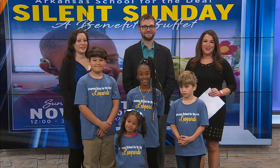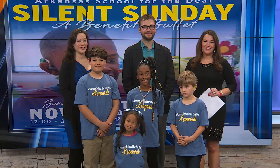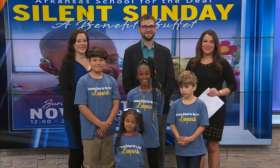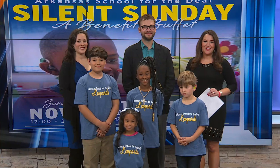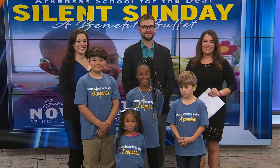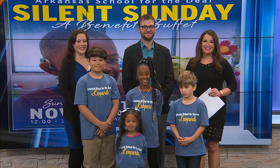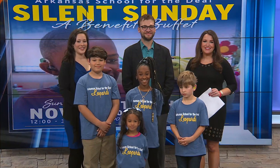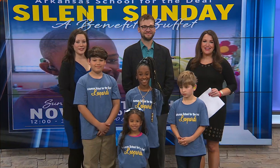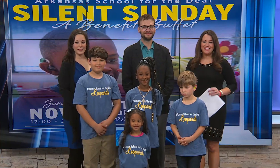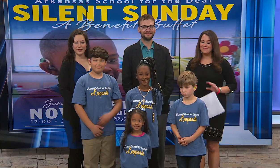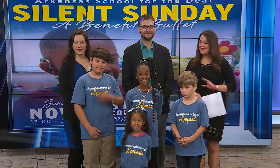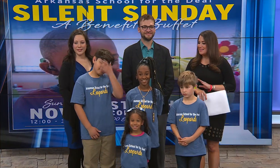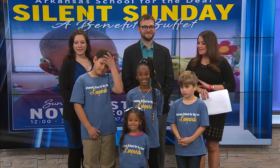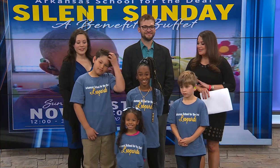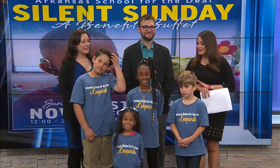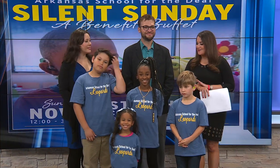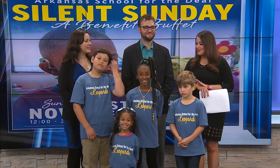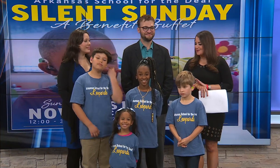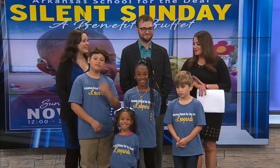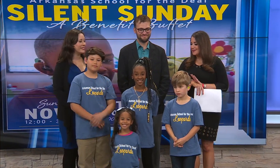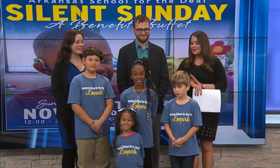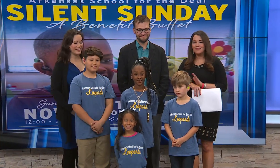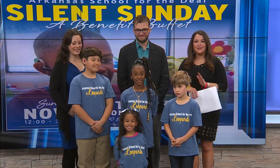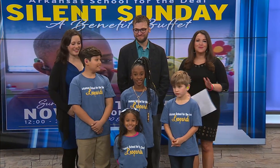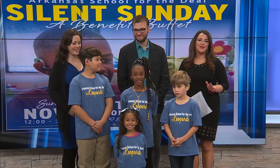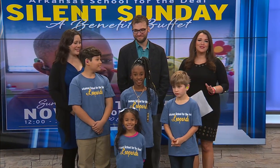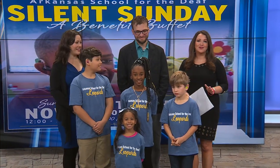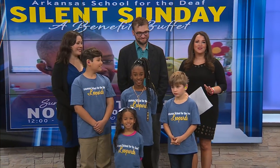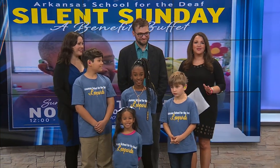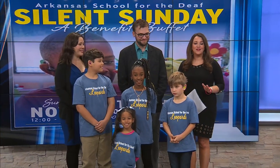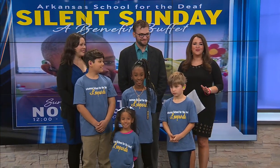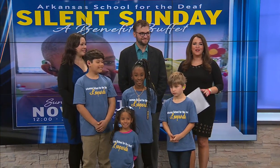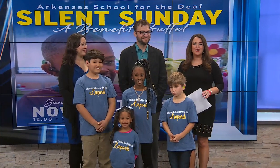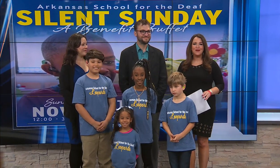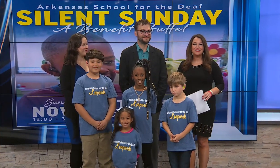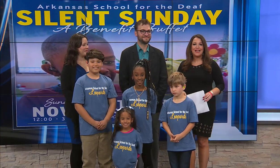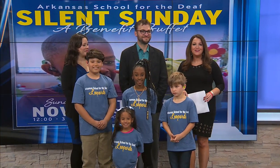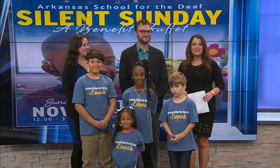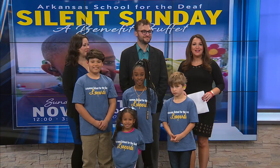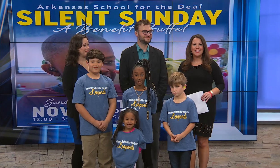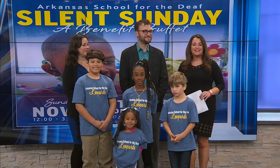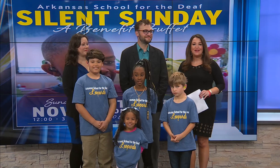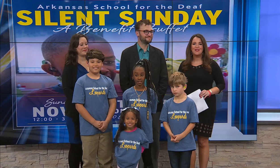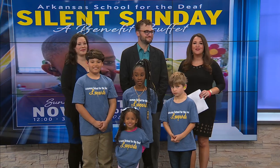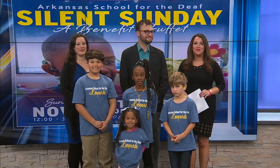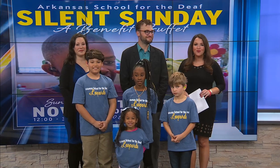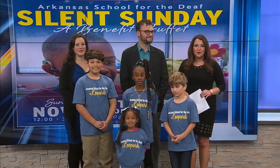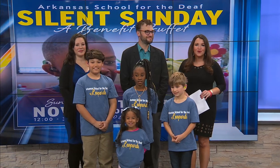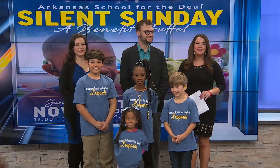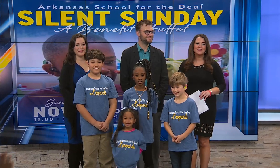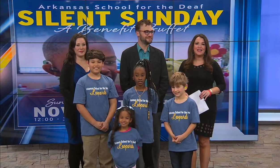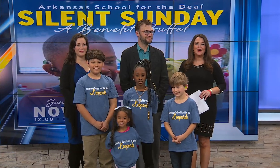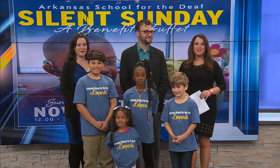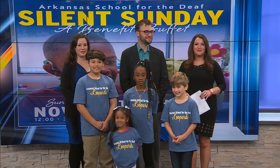Arkansas Today, an amazing interview. Incredible kids in our studio. We're talking about Silent Sunday. It's happening November 3rd at the Statehouse Convention